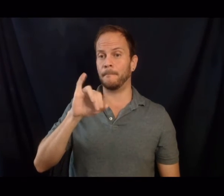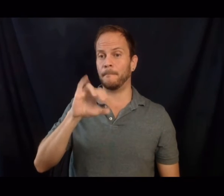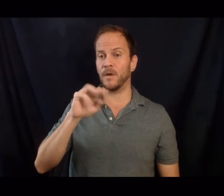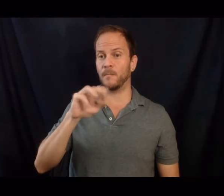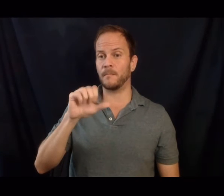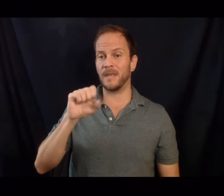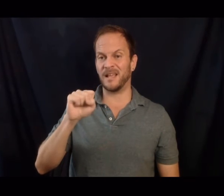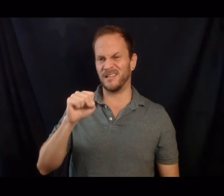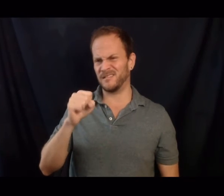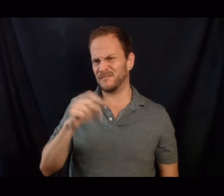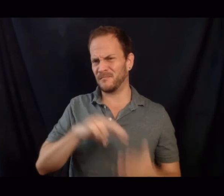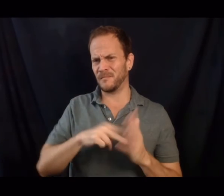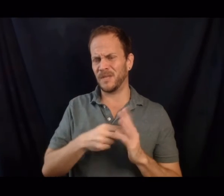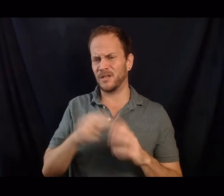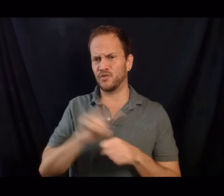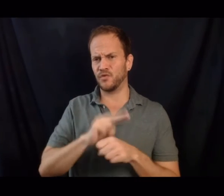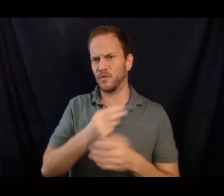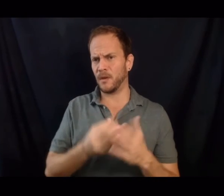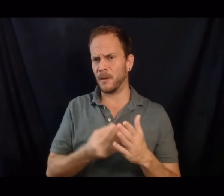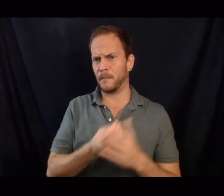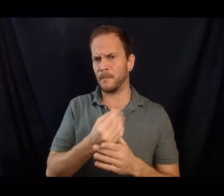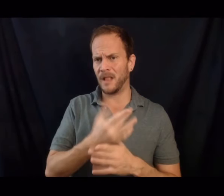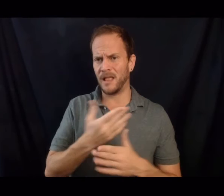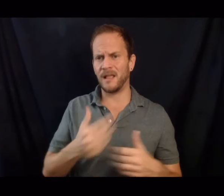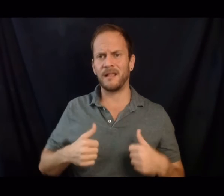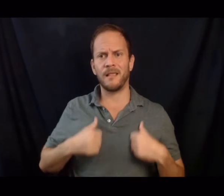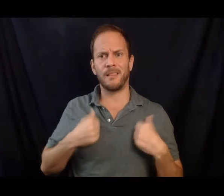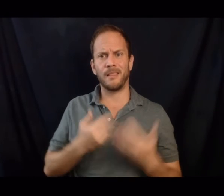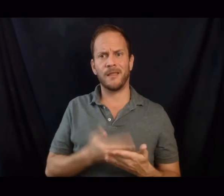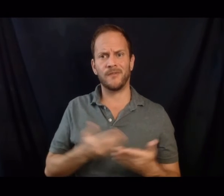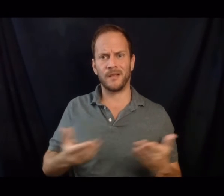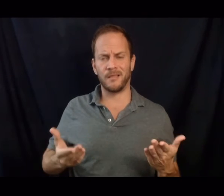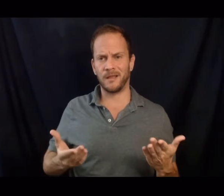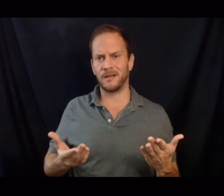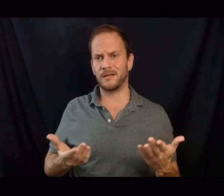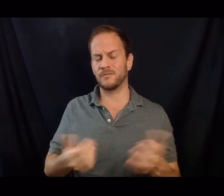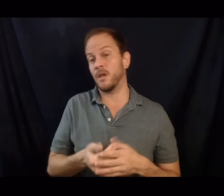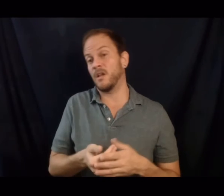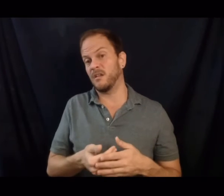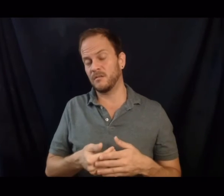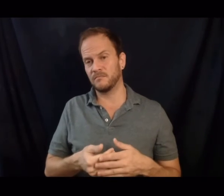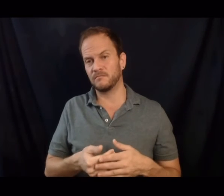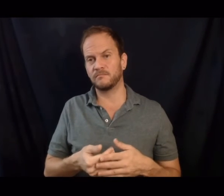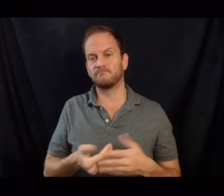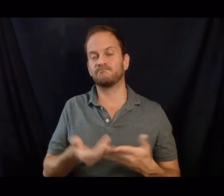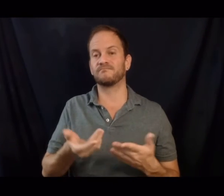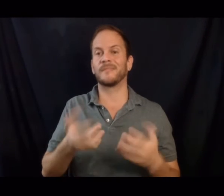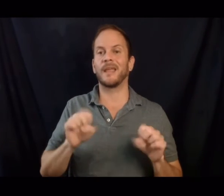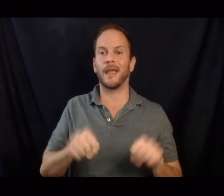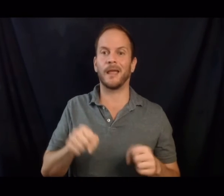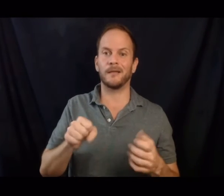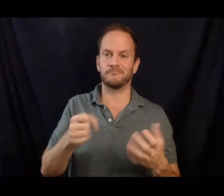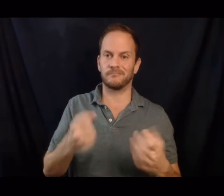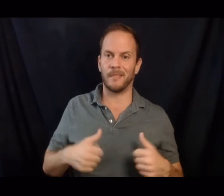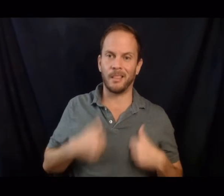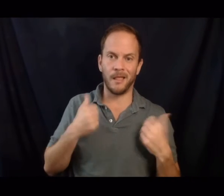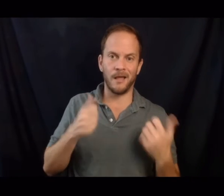material, plant matter, and both living and dead as sources of energy. We'll talk about a source of energy that's been